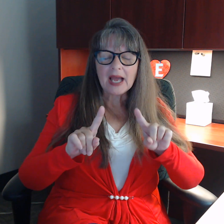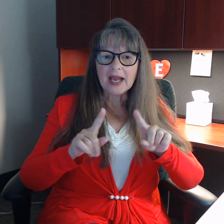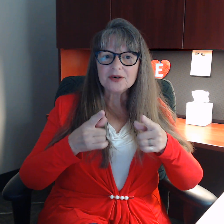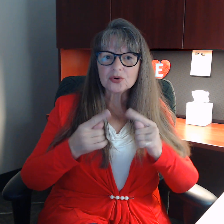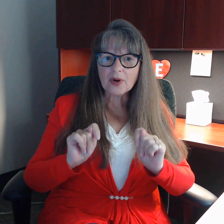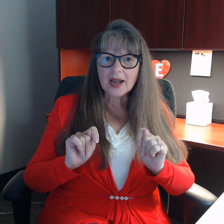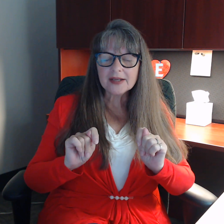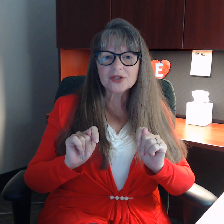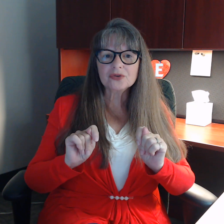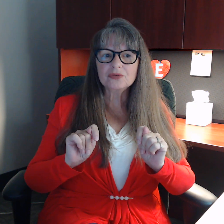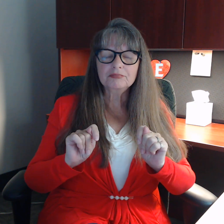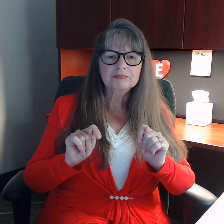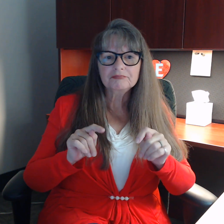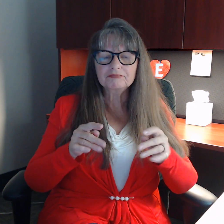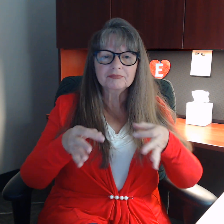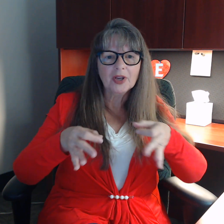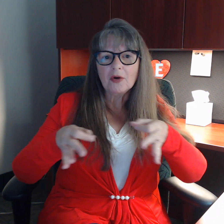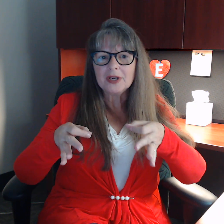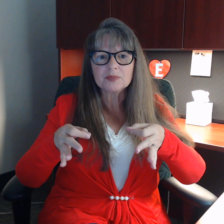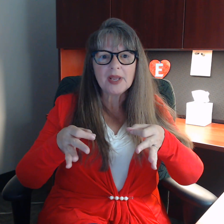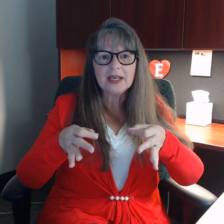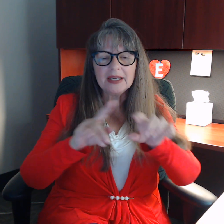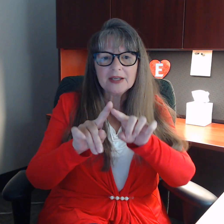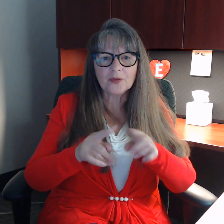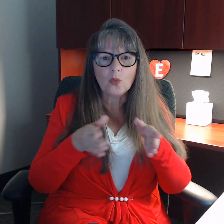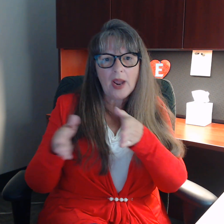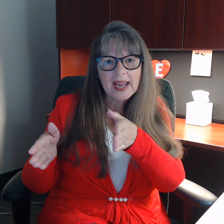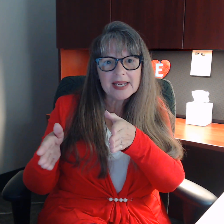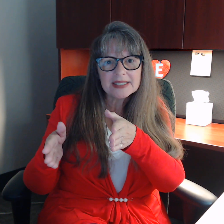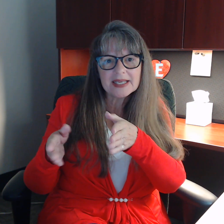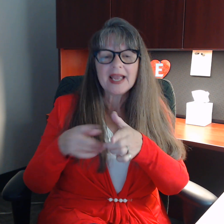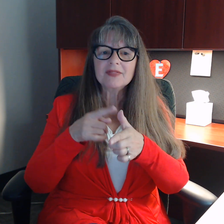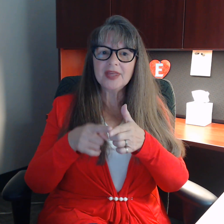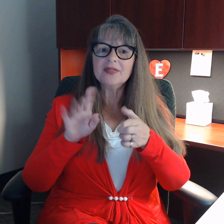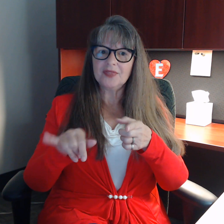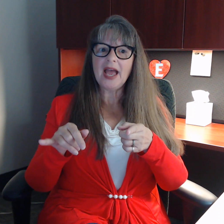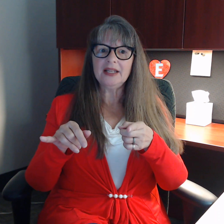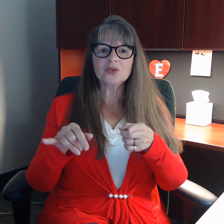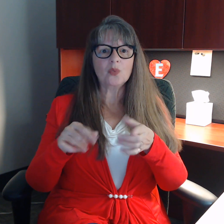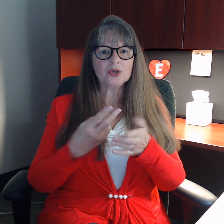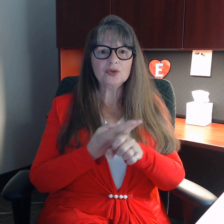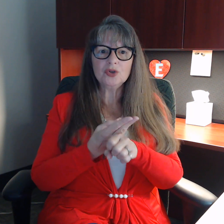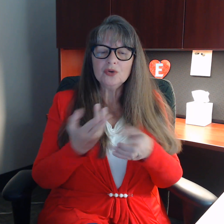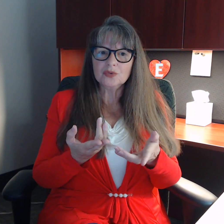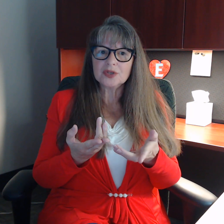I try to, explain it in different ways, then that is what you use.